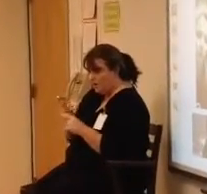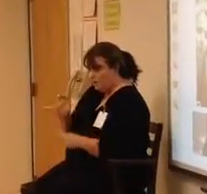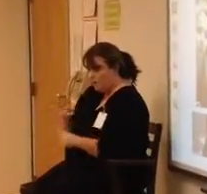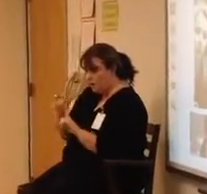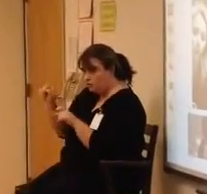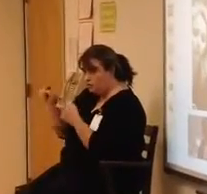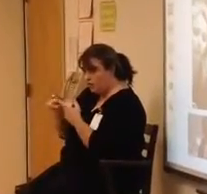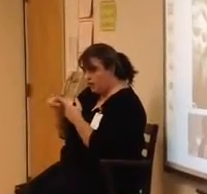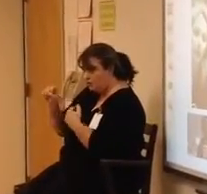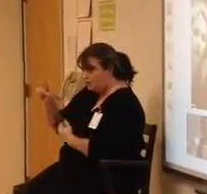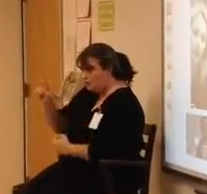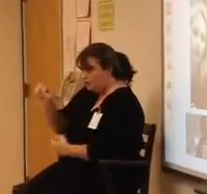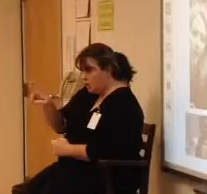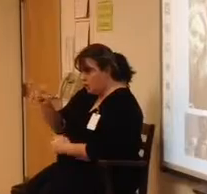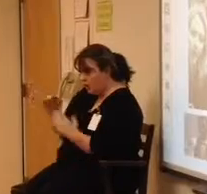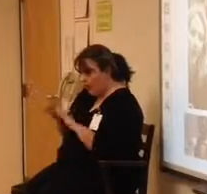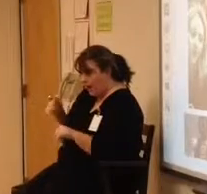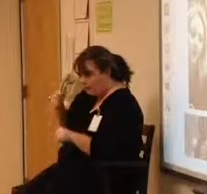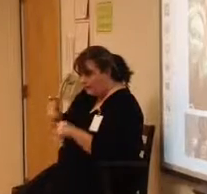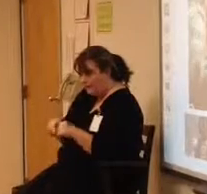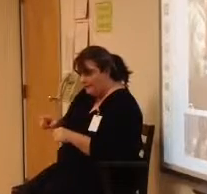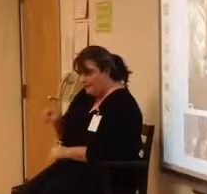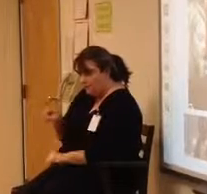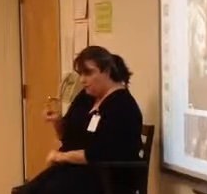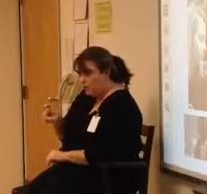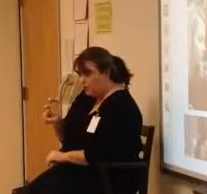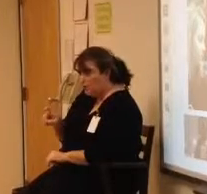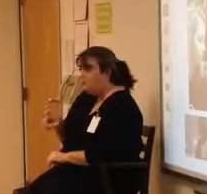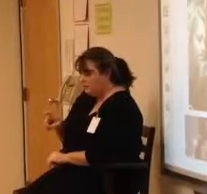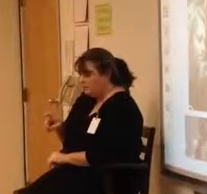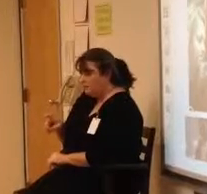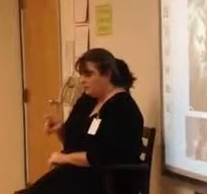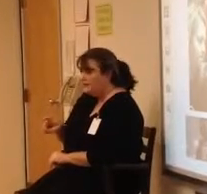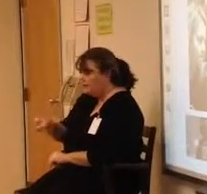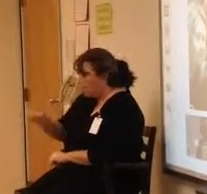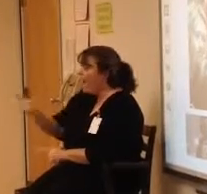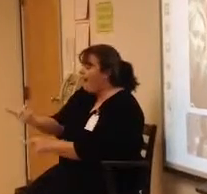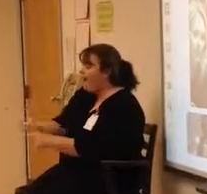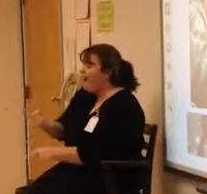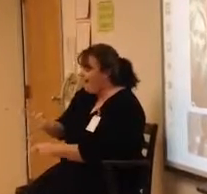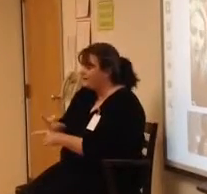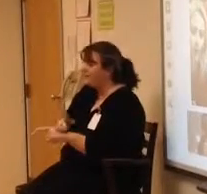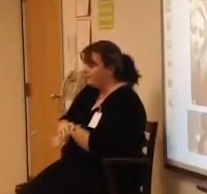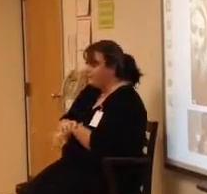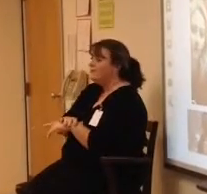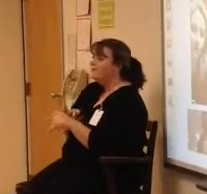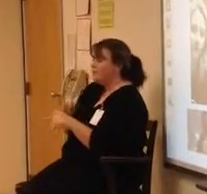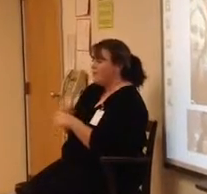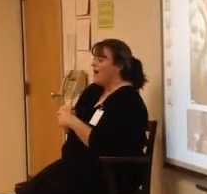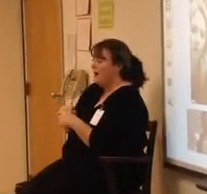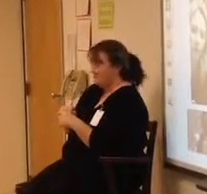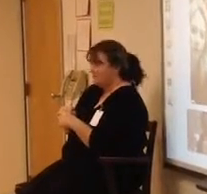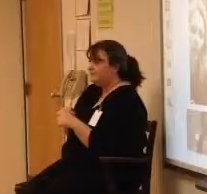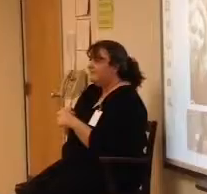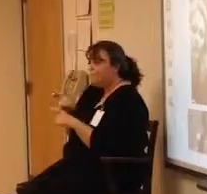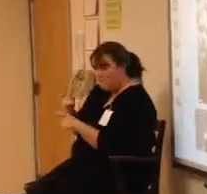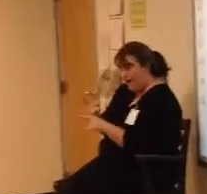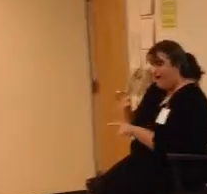lot of businesses are starting to put them in so that their employees can drive to work on an electric vehicle, plug in while you're at work, and then when you come